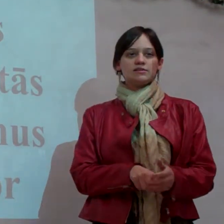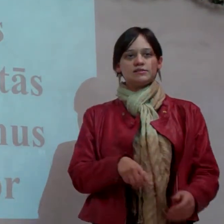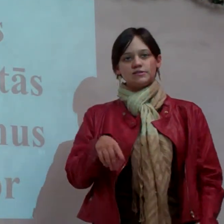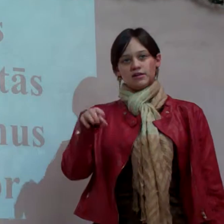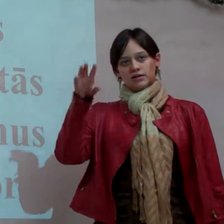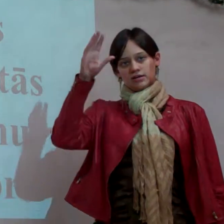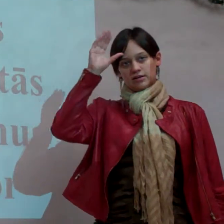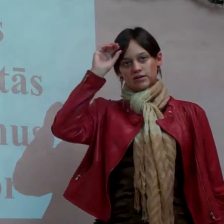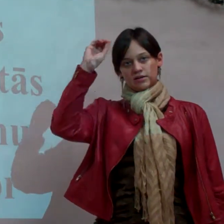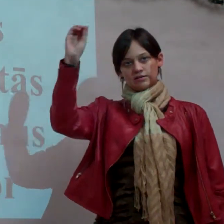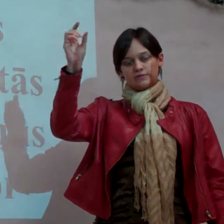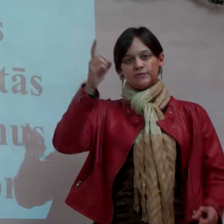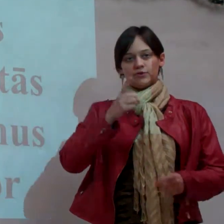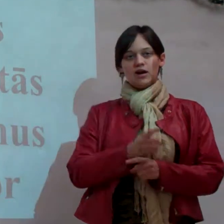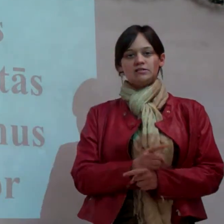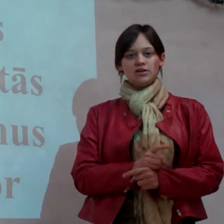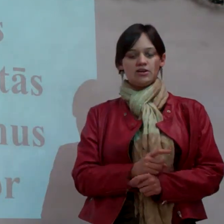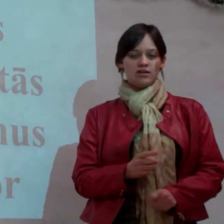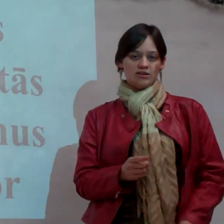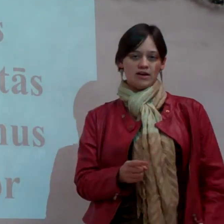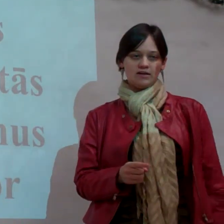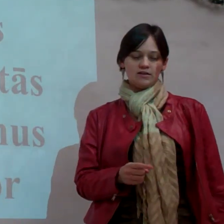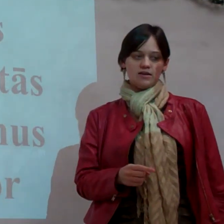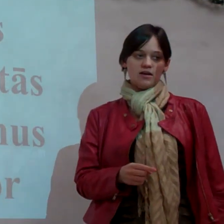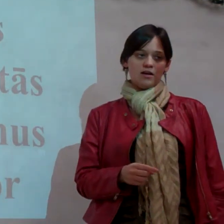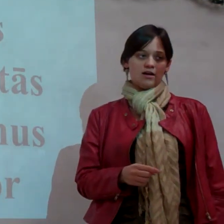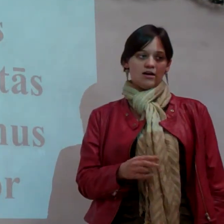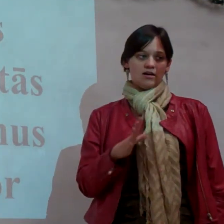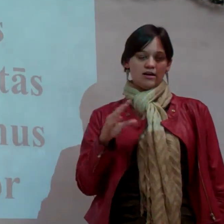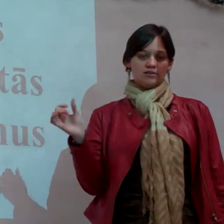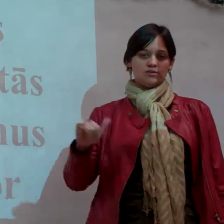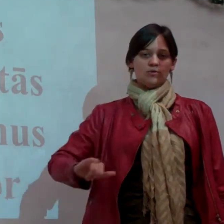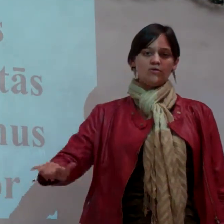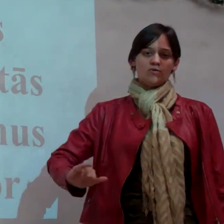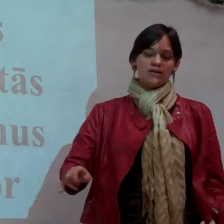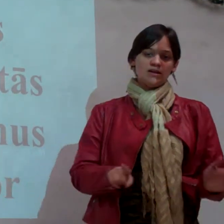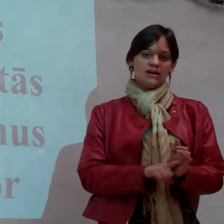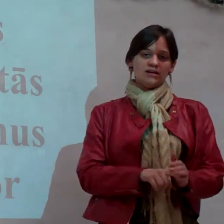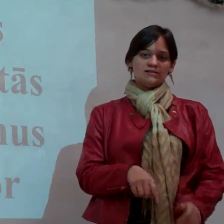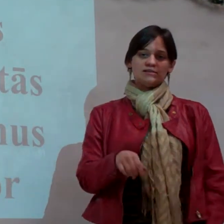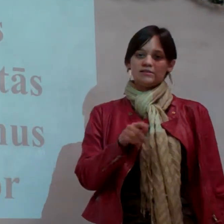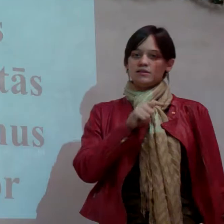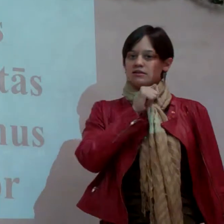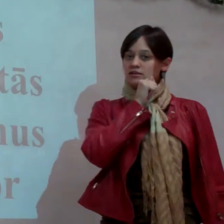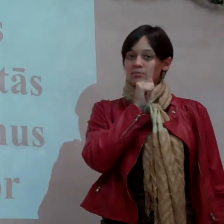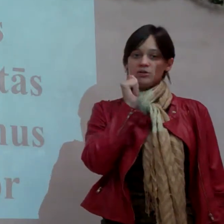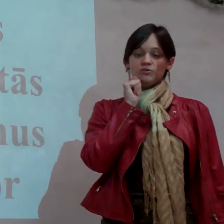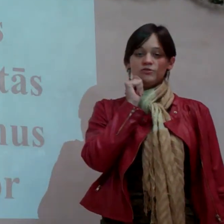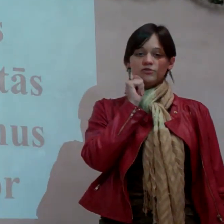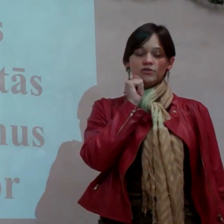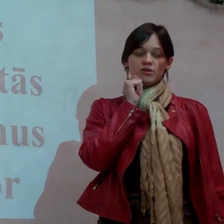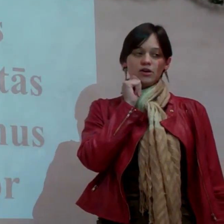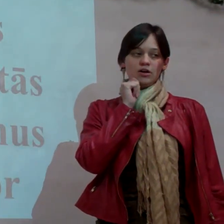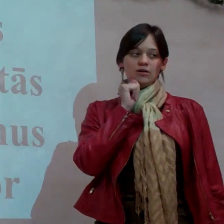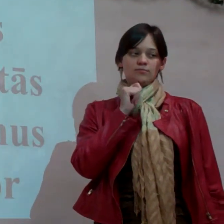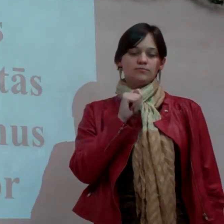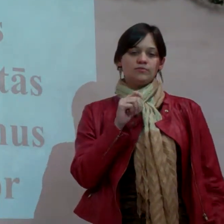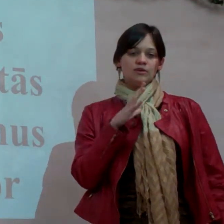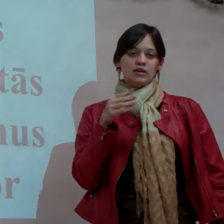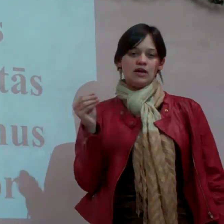est est frater Helenae, et quoque est geminus,